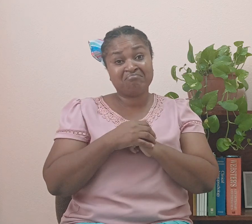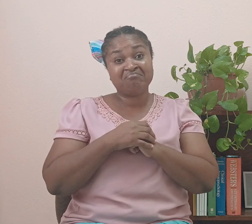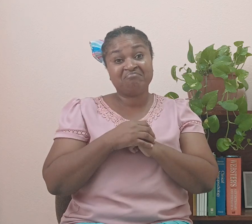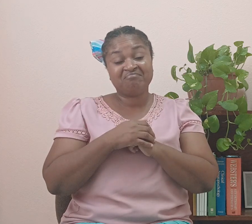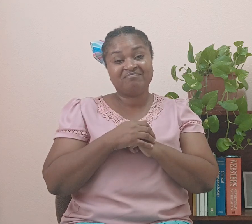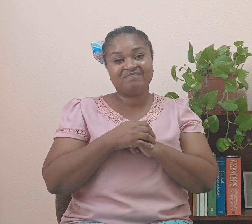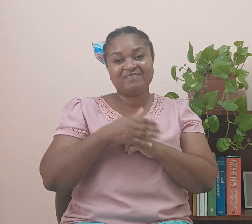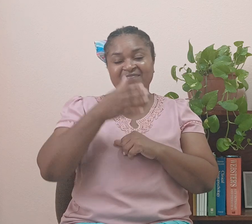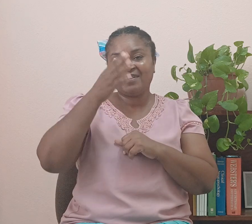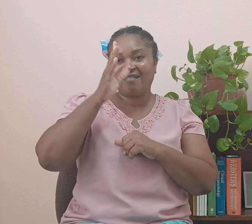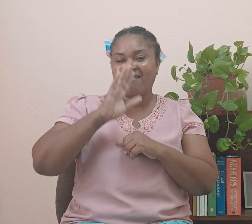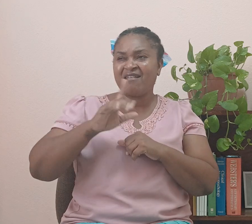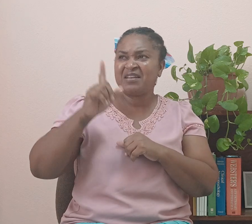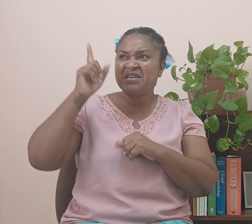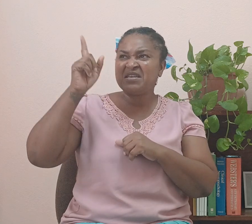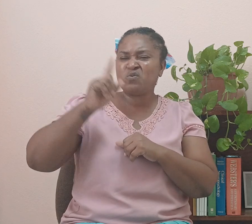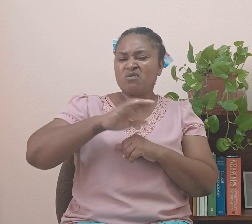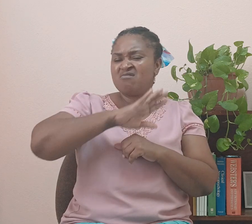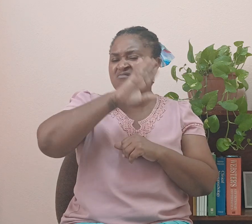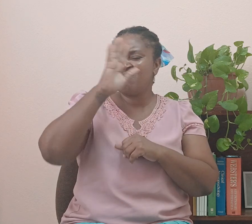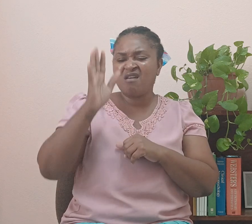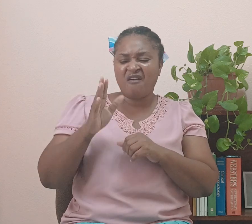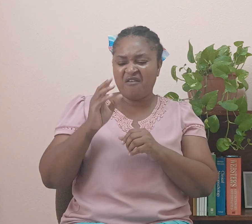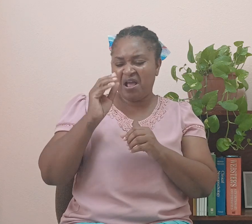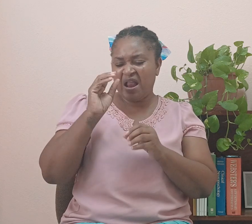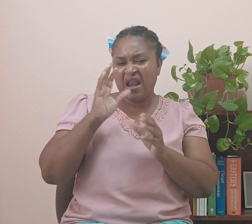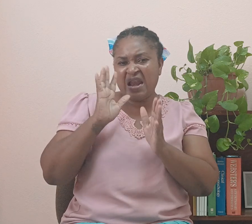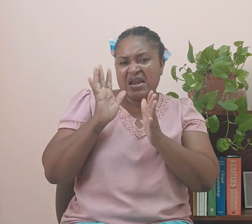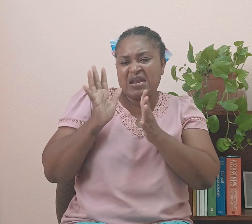God will never leave nor forsake me.